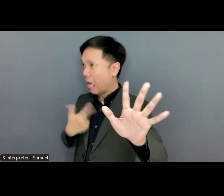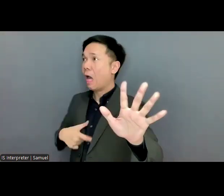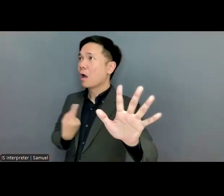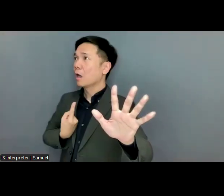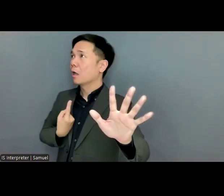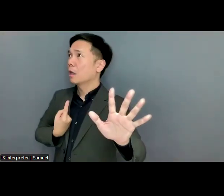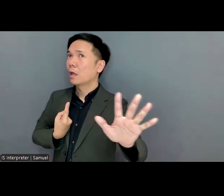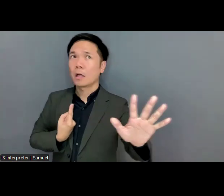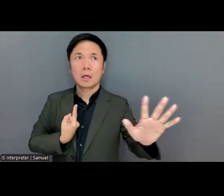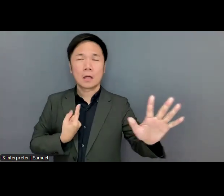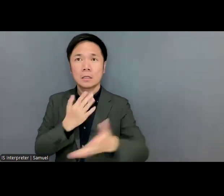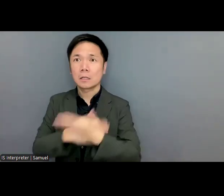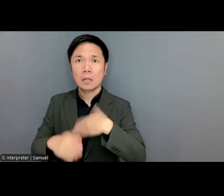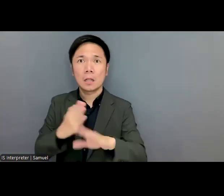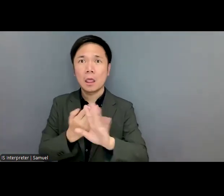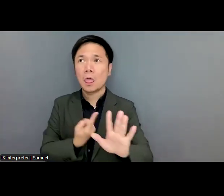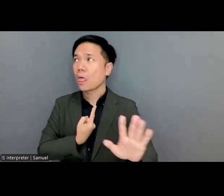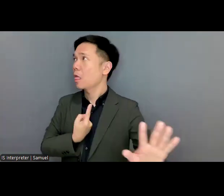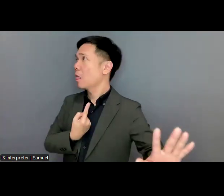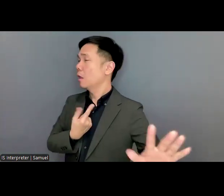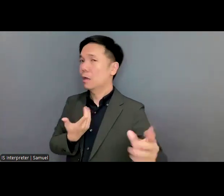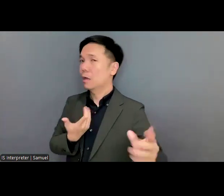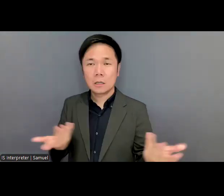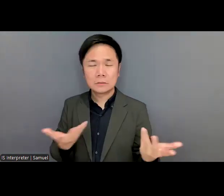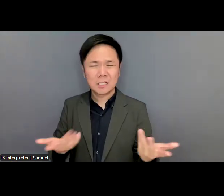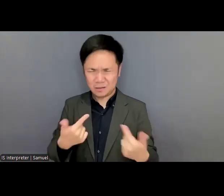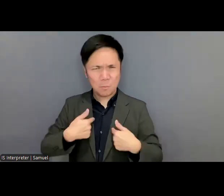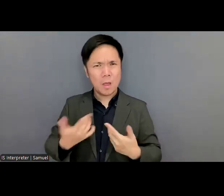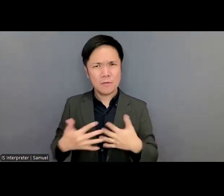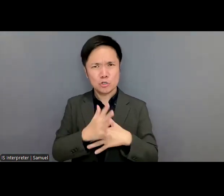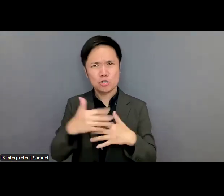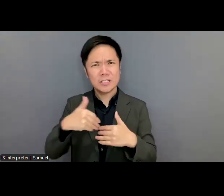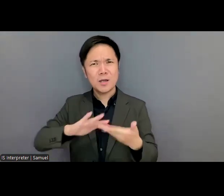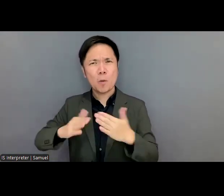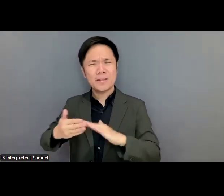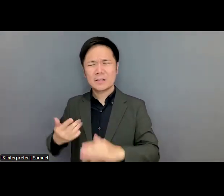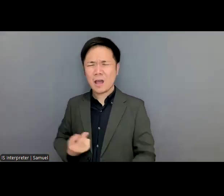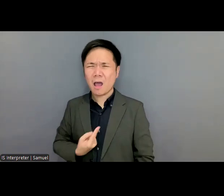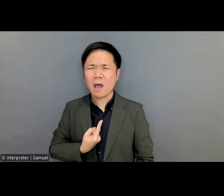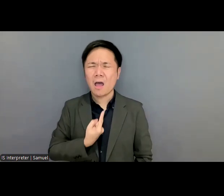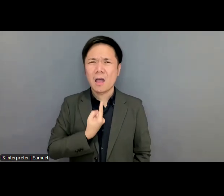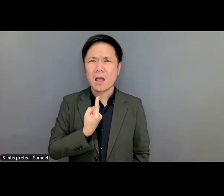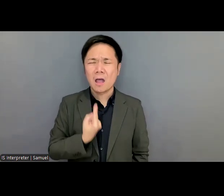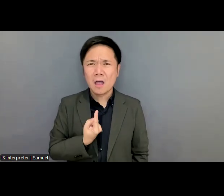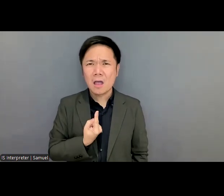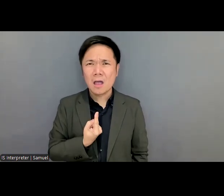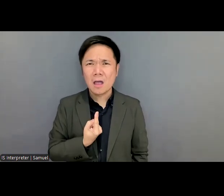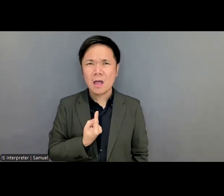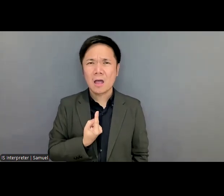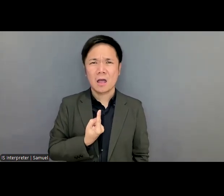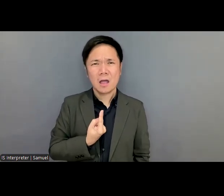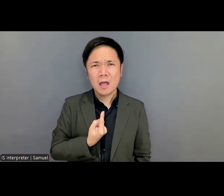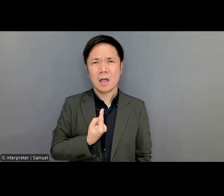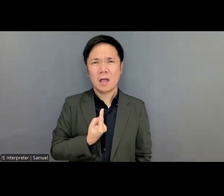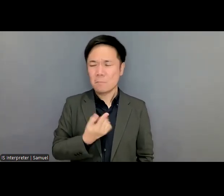of accessibility for me as a person with disabilities from an indigenous community, I live out of the